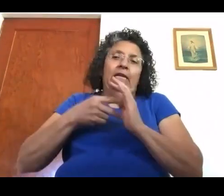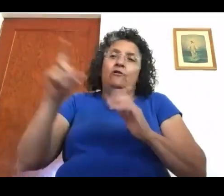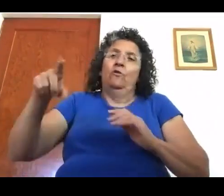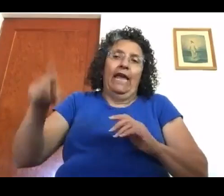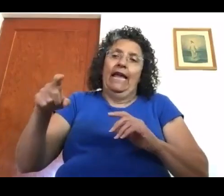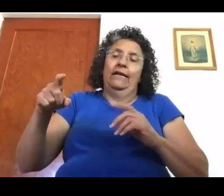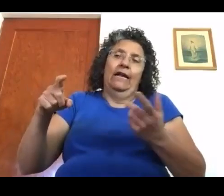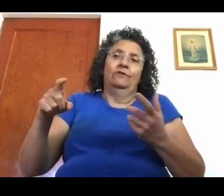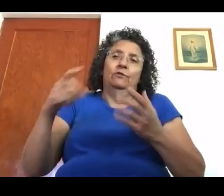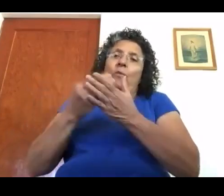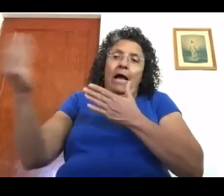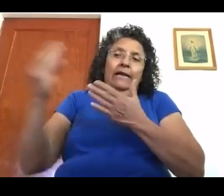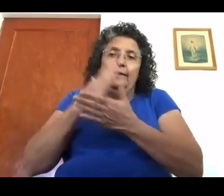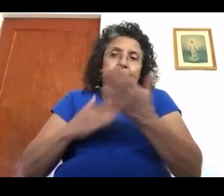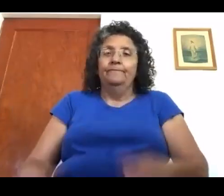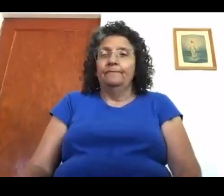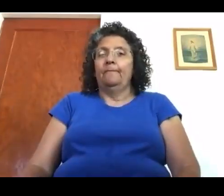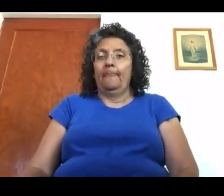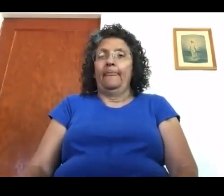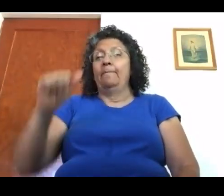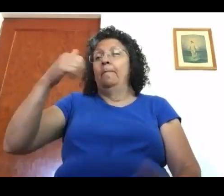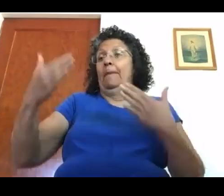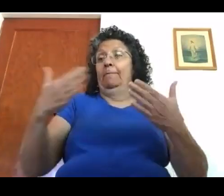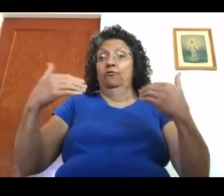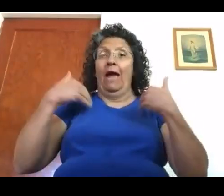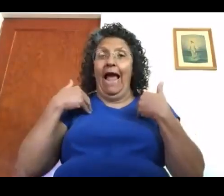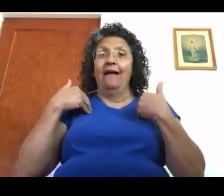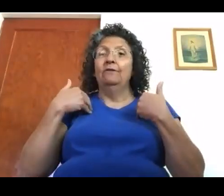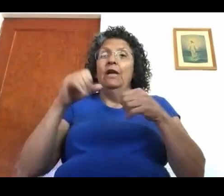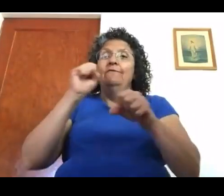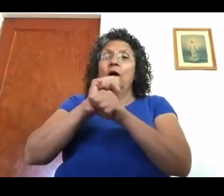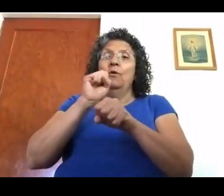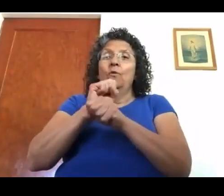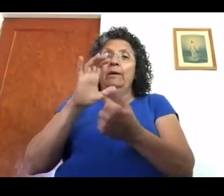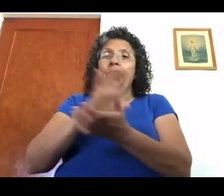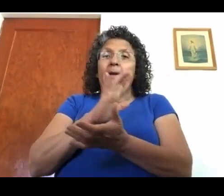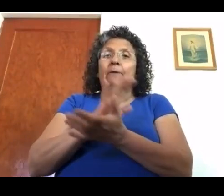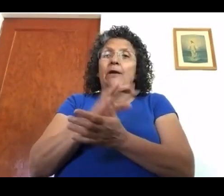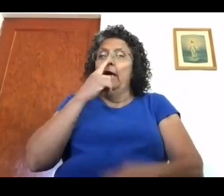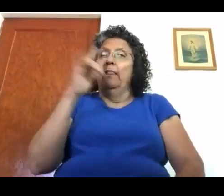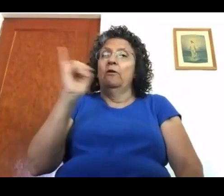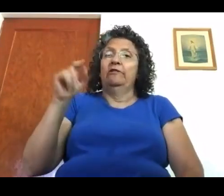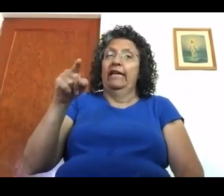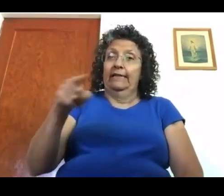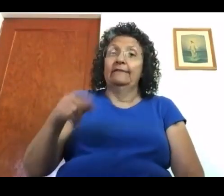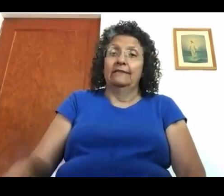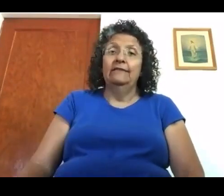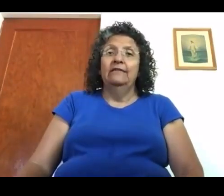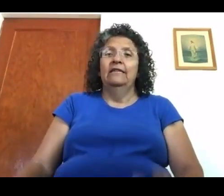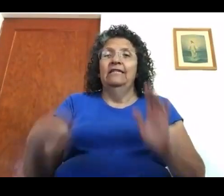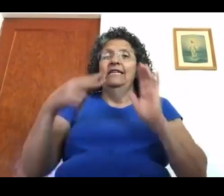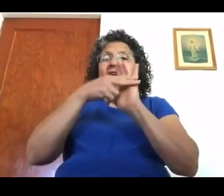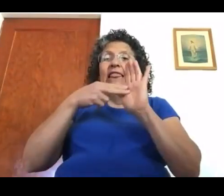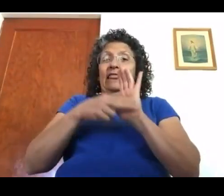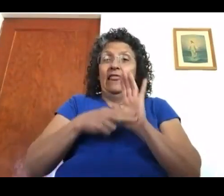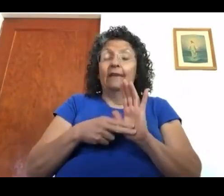have is a worksheet that looks like this. It came home for some students. There are links on several